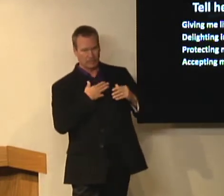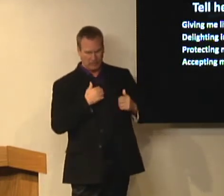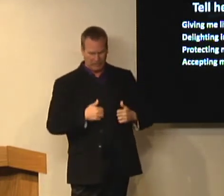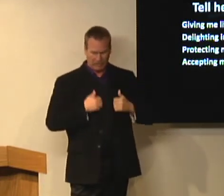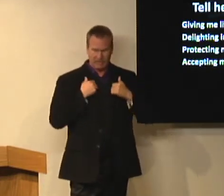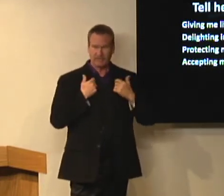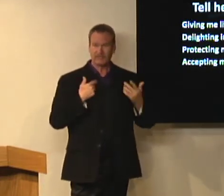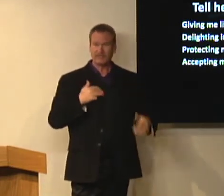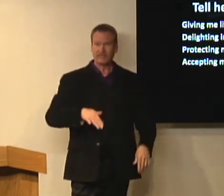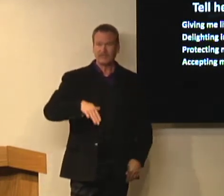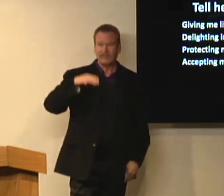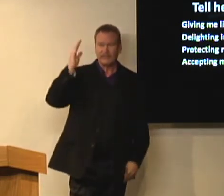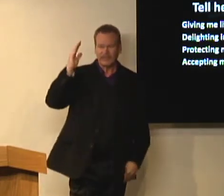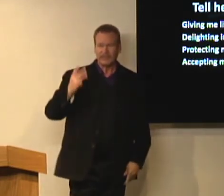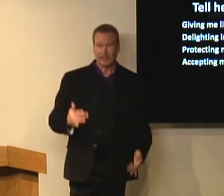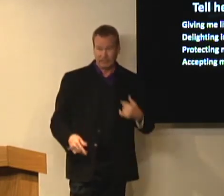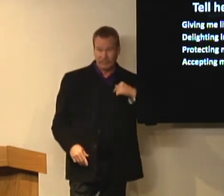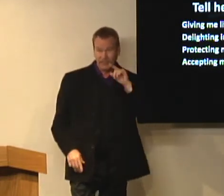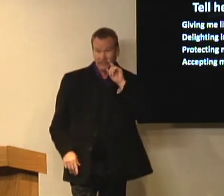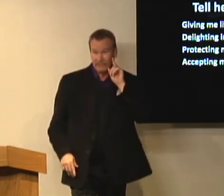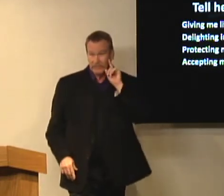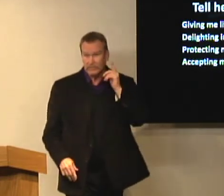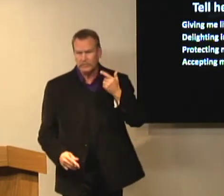For accepting your life.